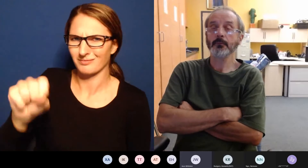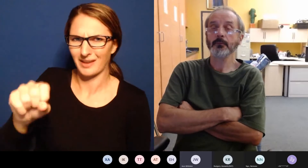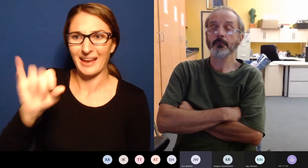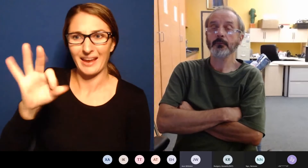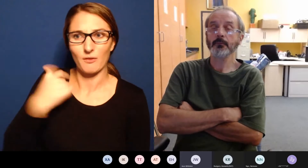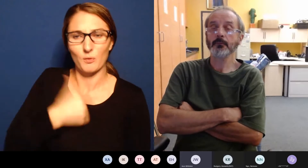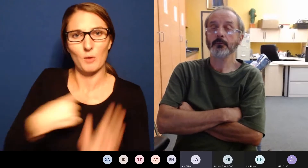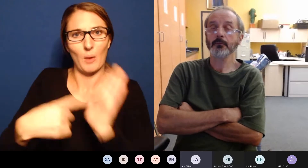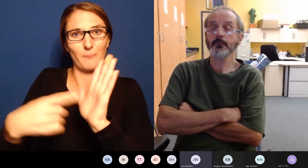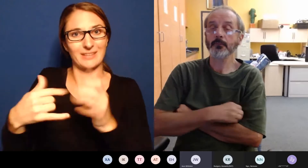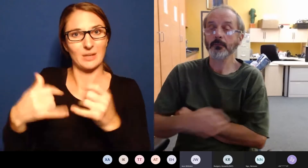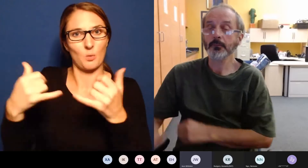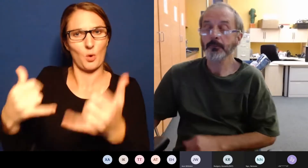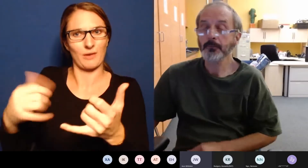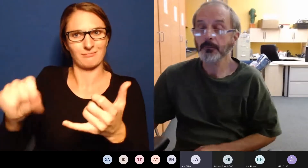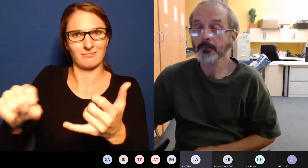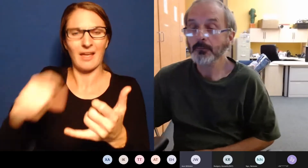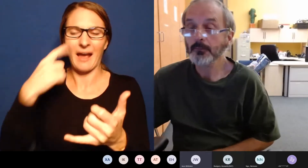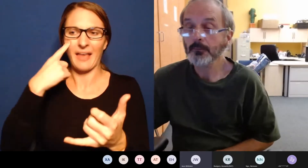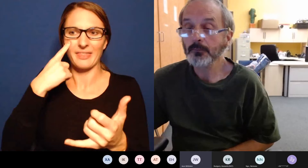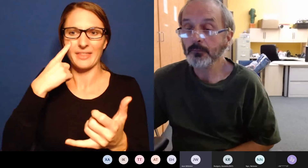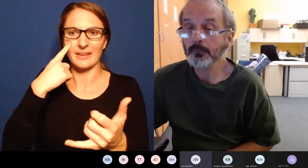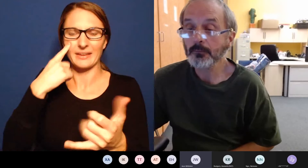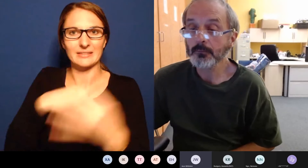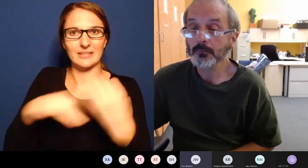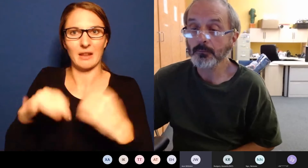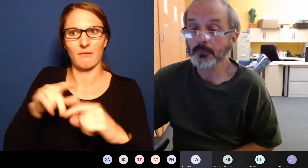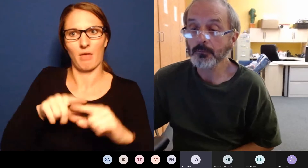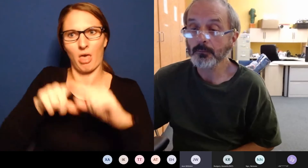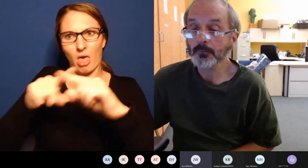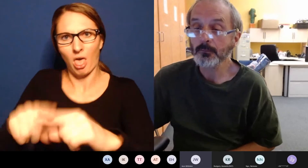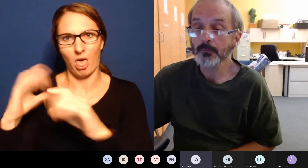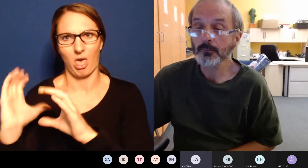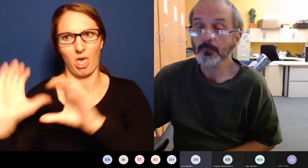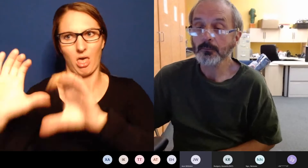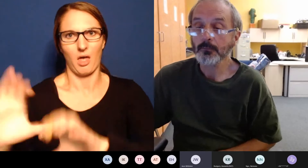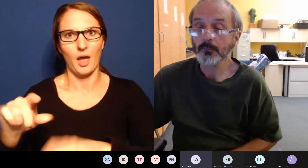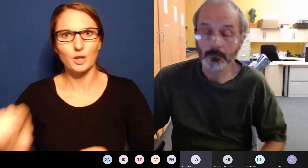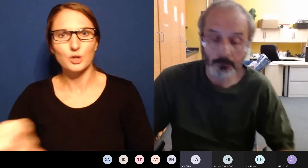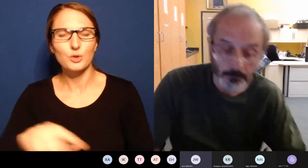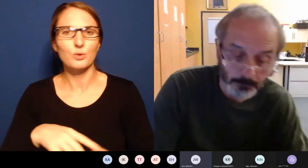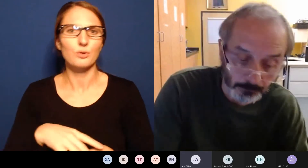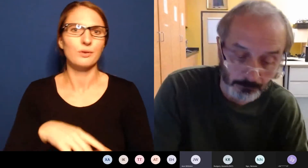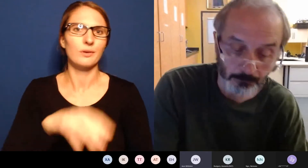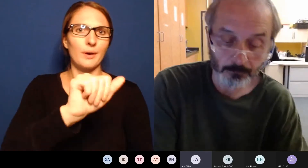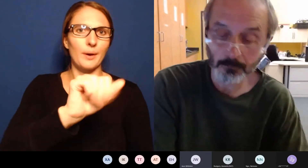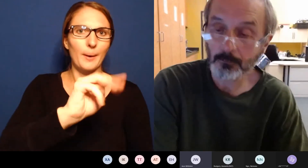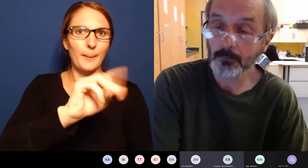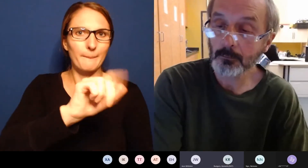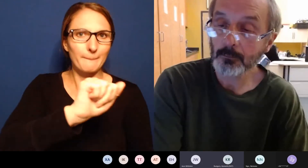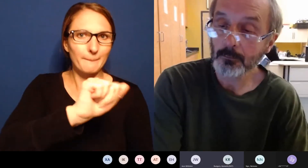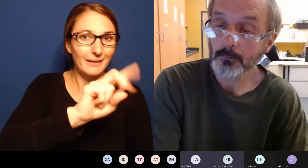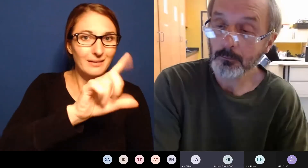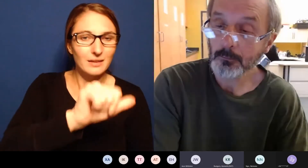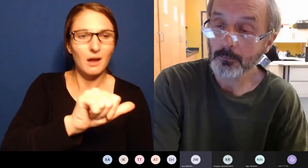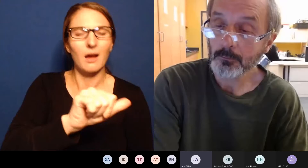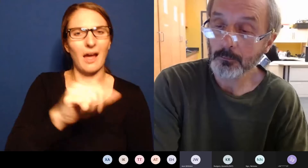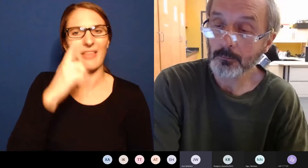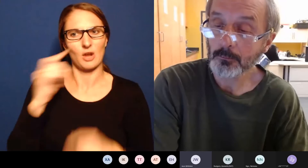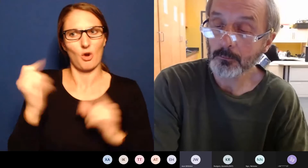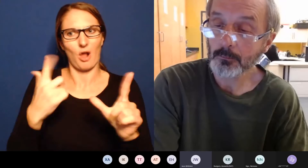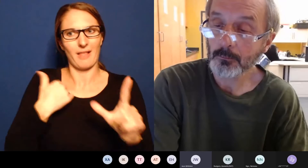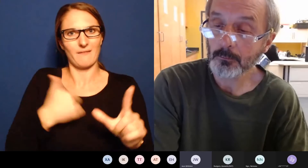would, rather than putting this all on you and Amanda, and I don't know who else is on the executive committee, but I think each one of us